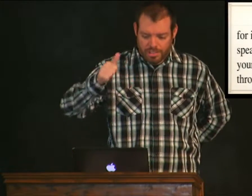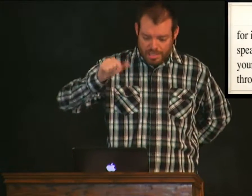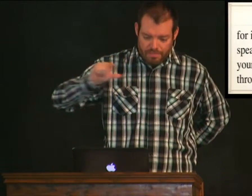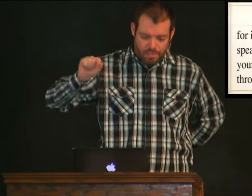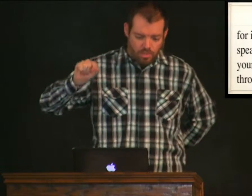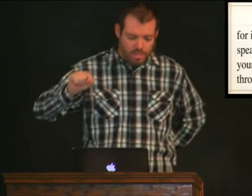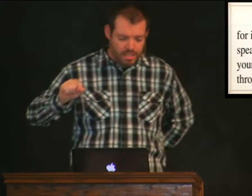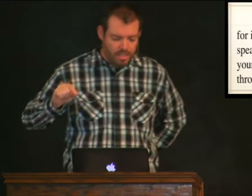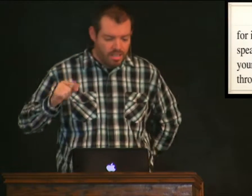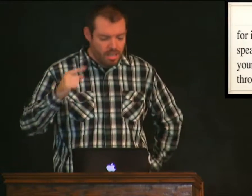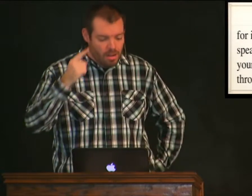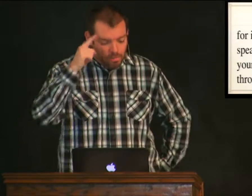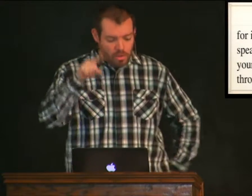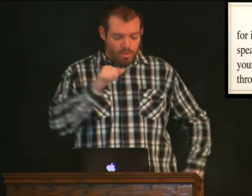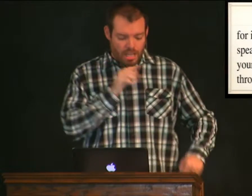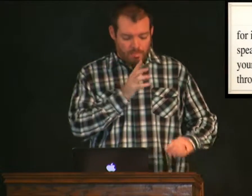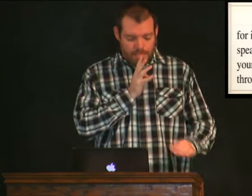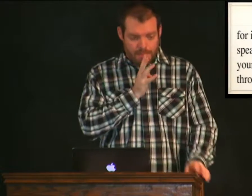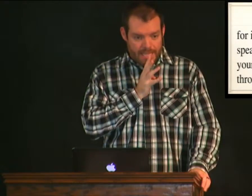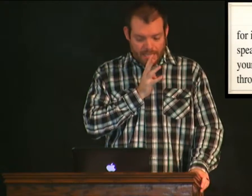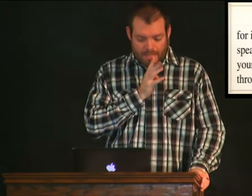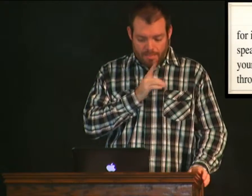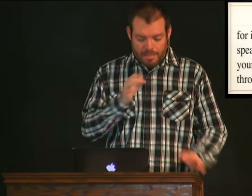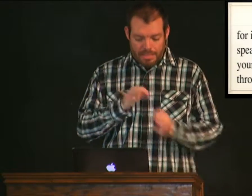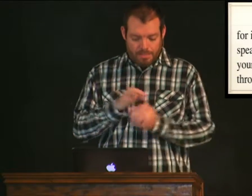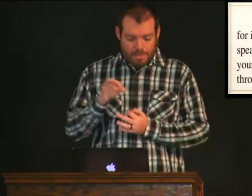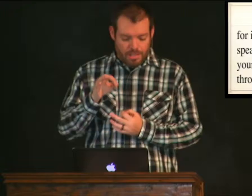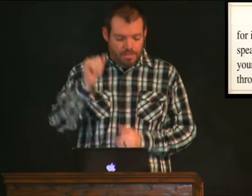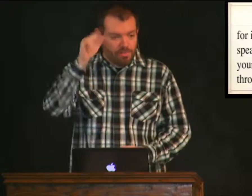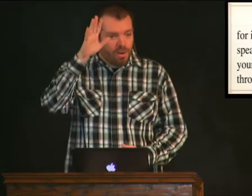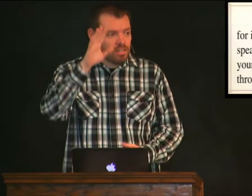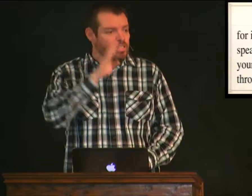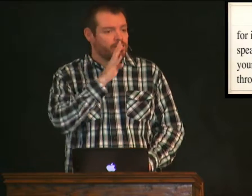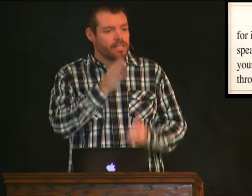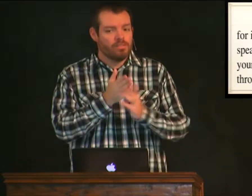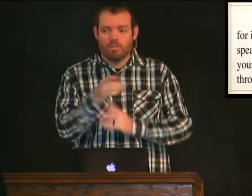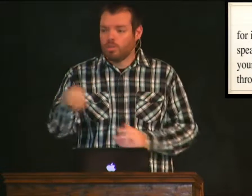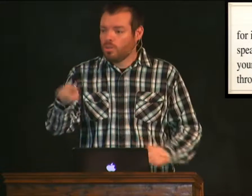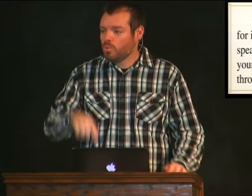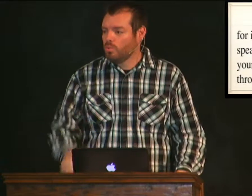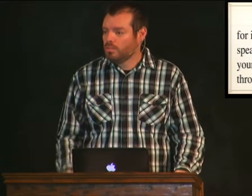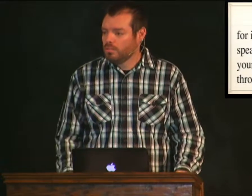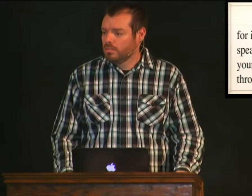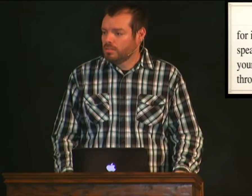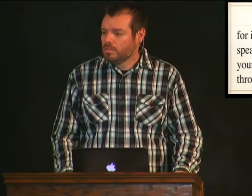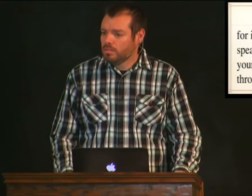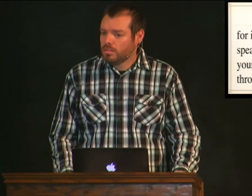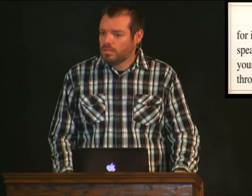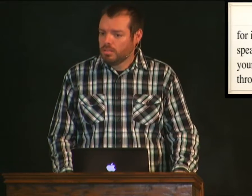Matthew chapter 10, verse 20. For you will not be speaking, but the Spirit of your Father speaks through you.